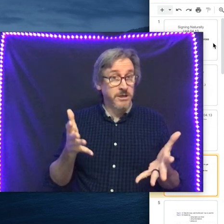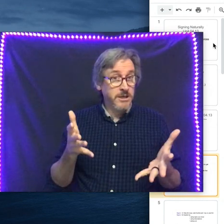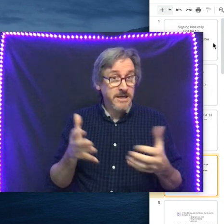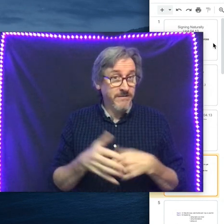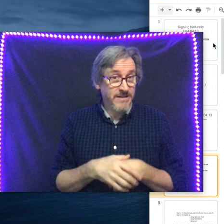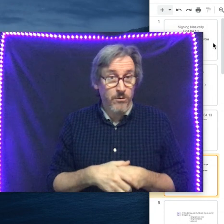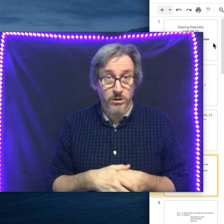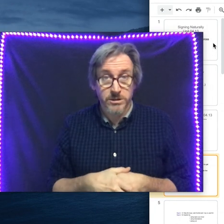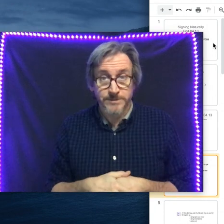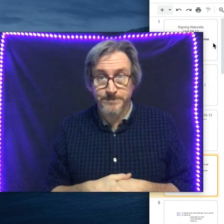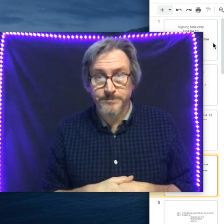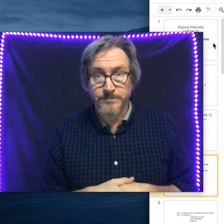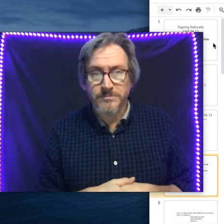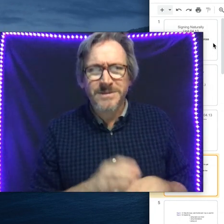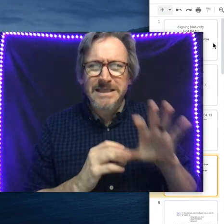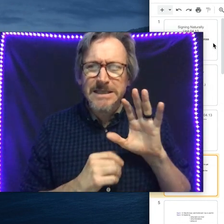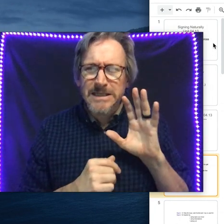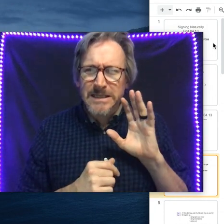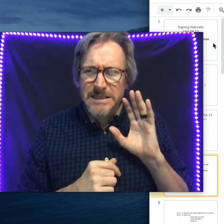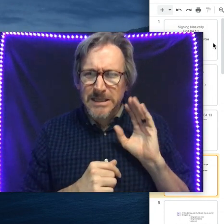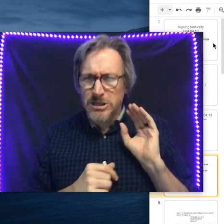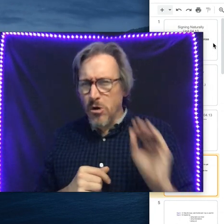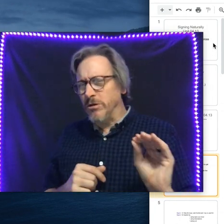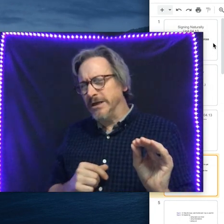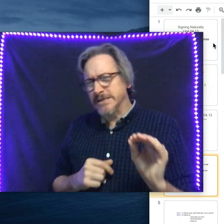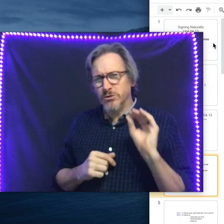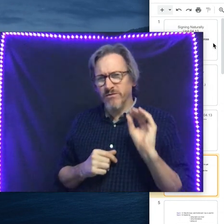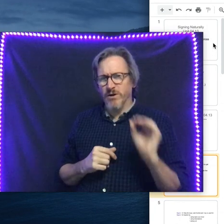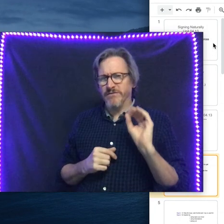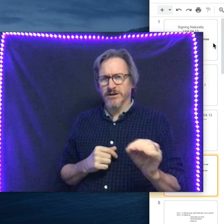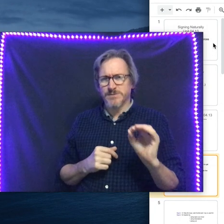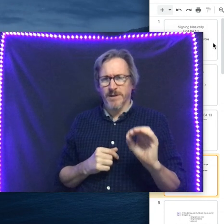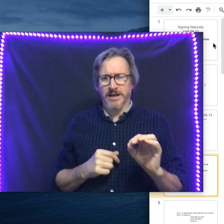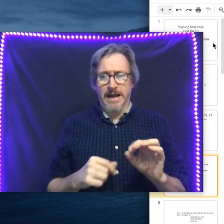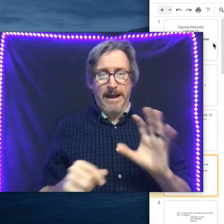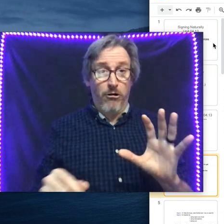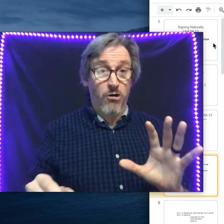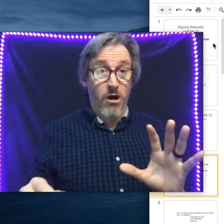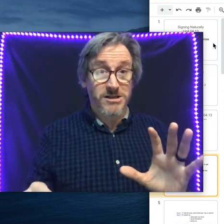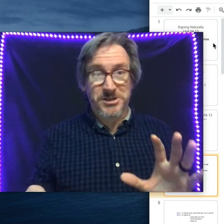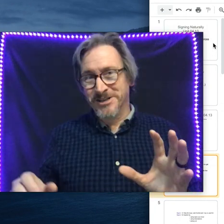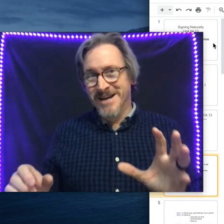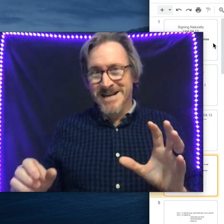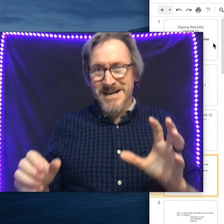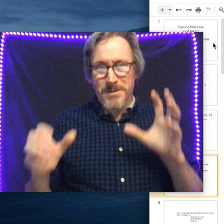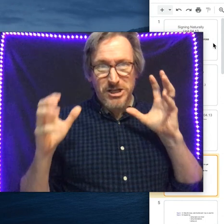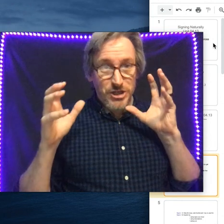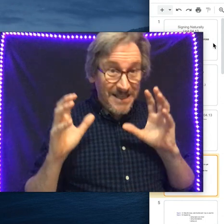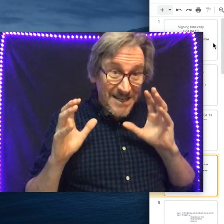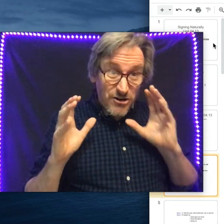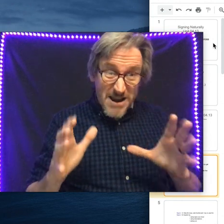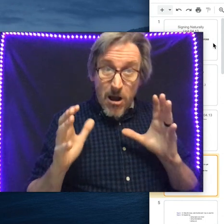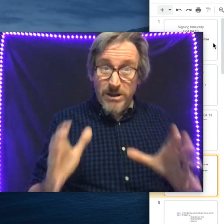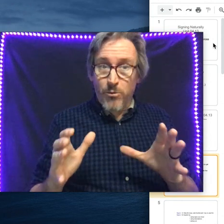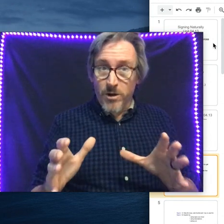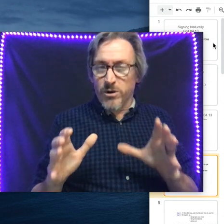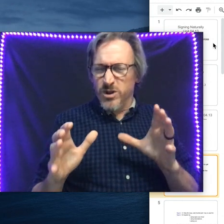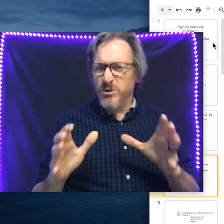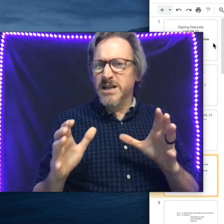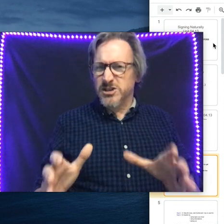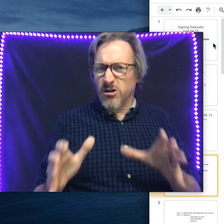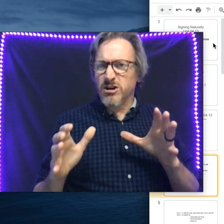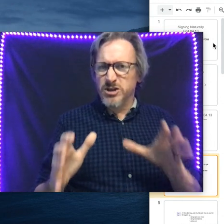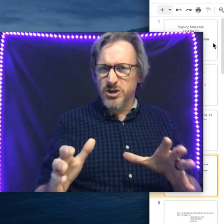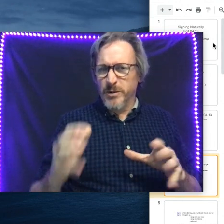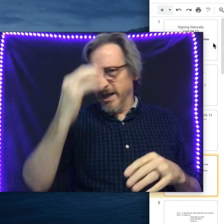gestures, if that works. The goal is to avoid fingerspelling at all costs, because you're now at the point where